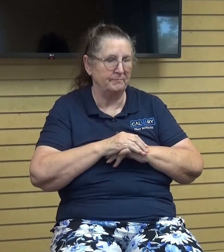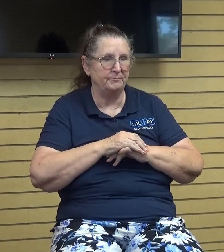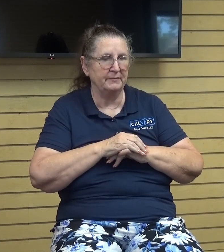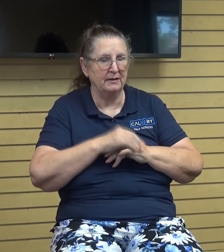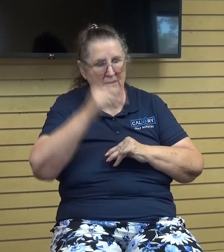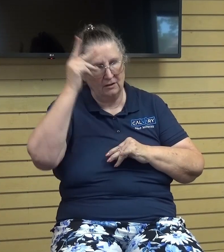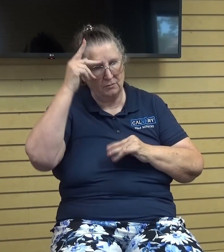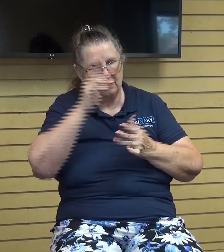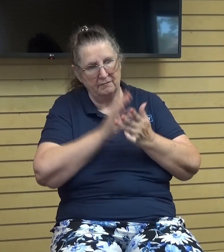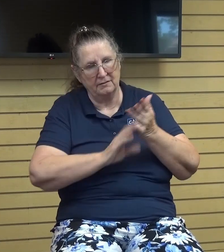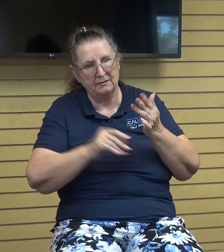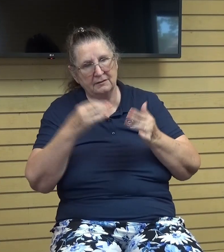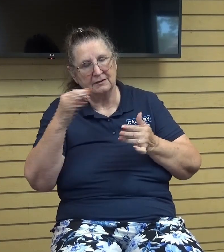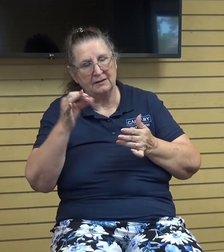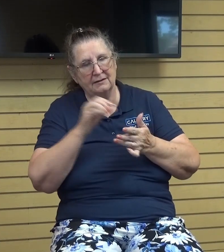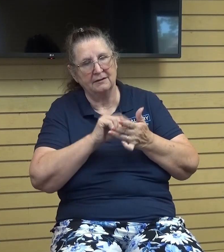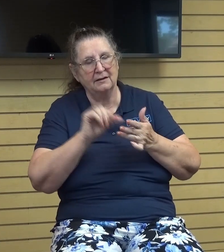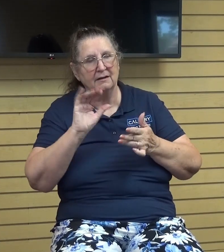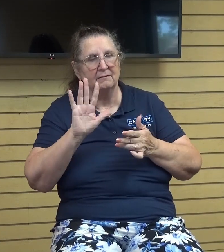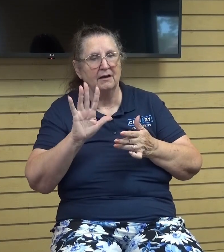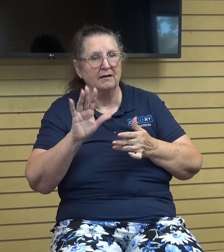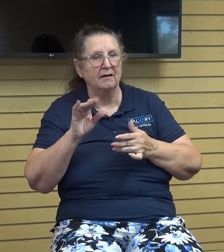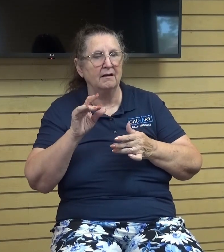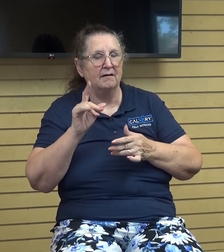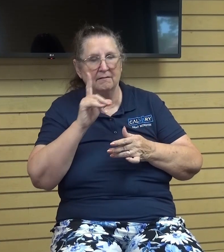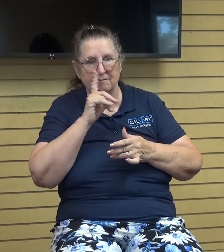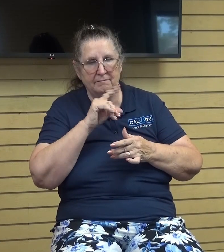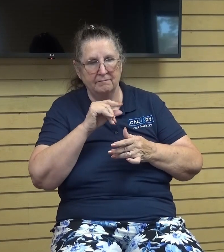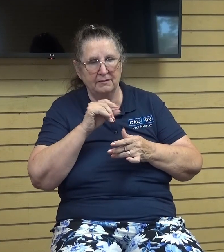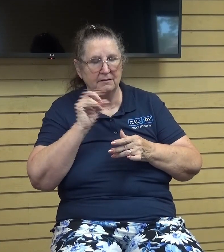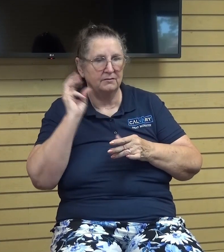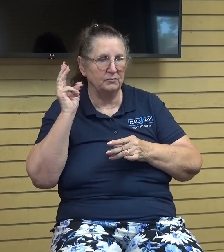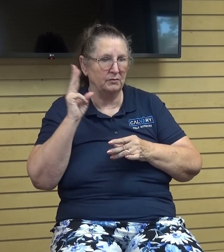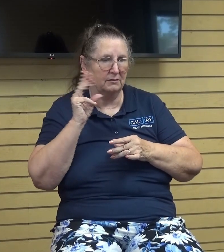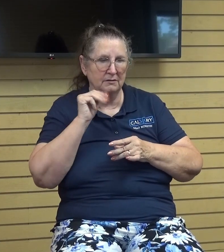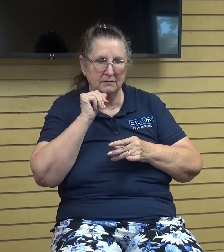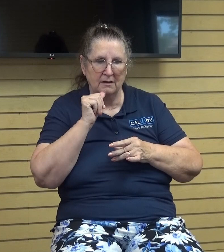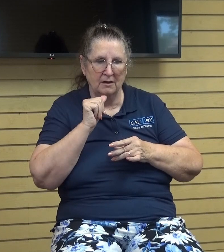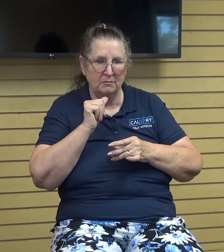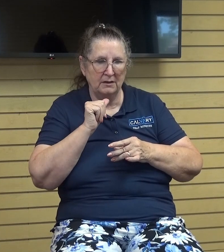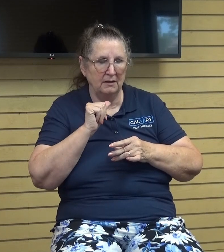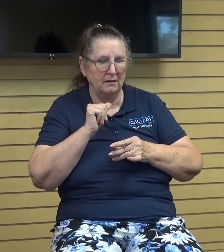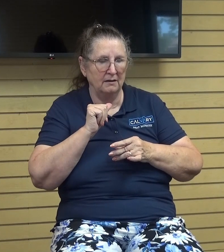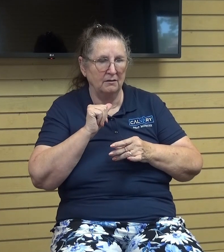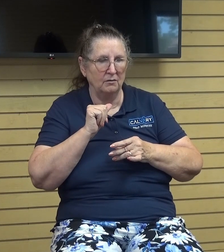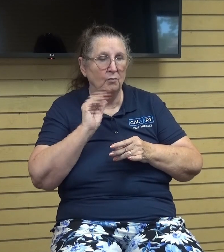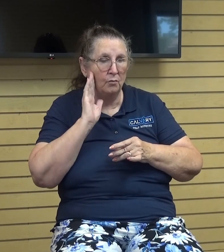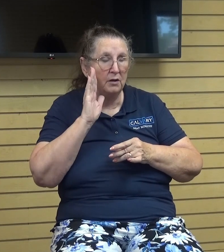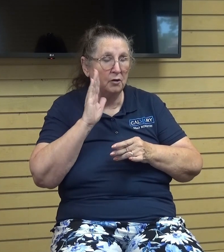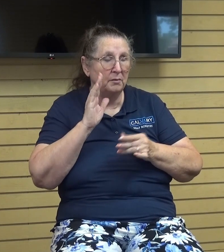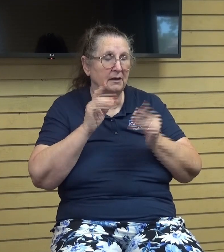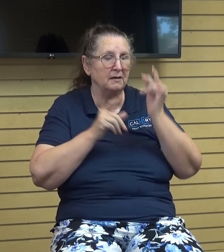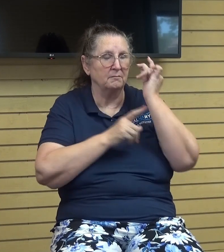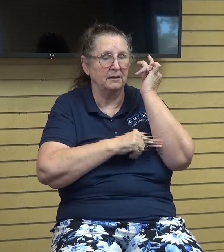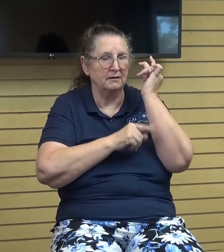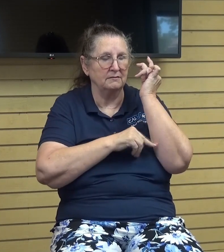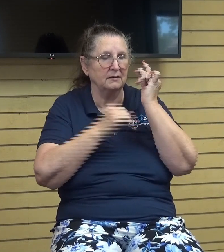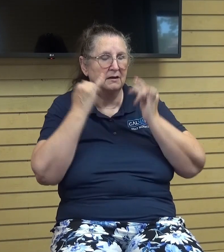Proverbs 19:5. A false witness will not go unpunished, and he who speaks lies will not escape. Proverbs